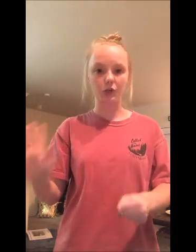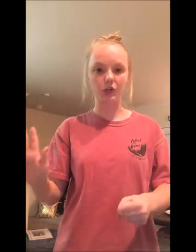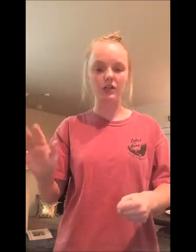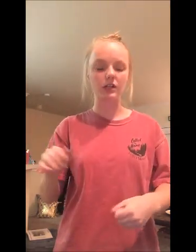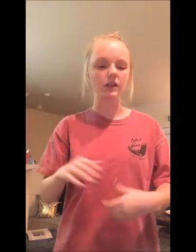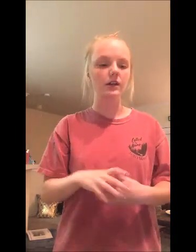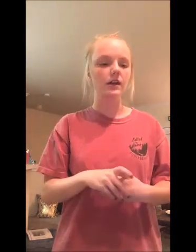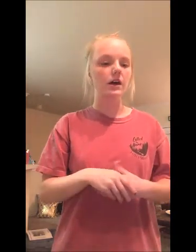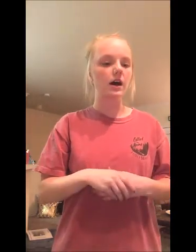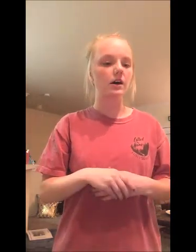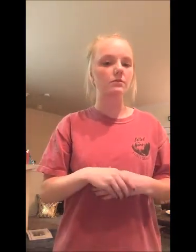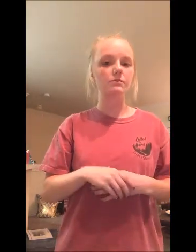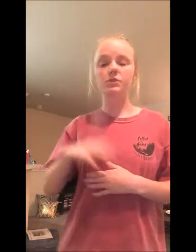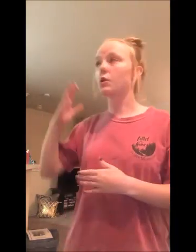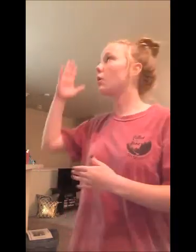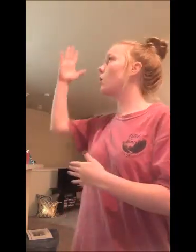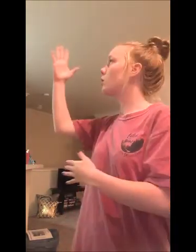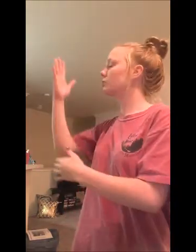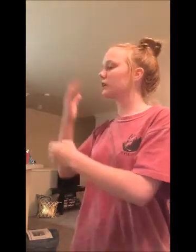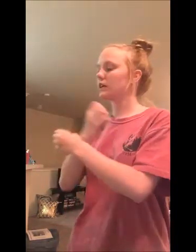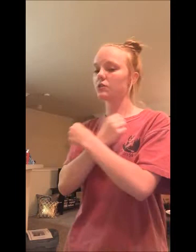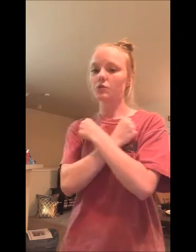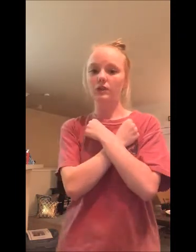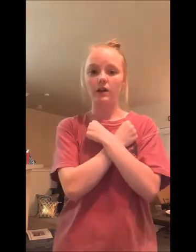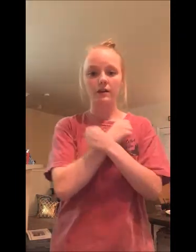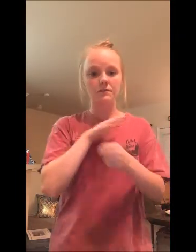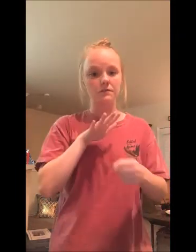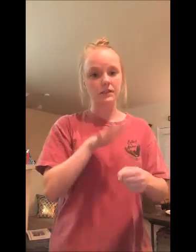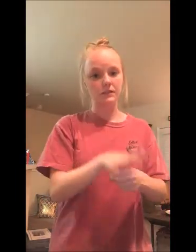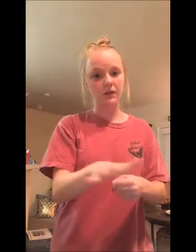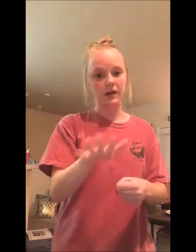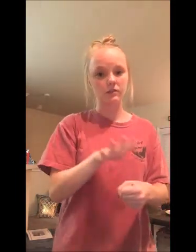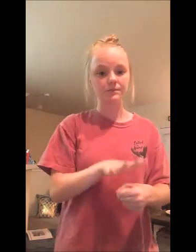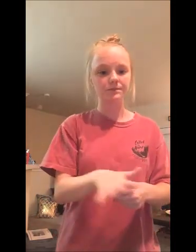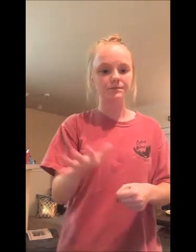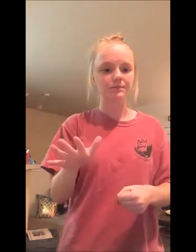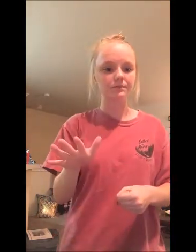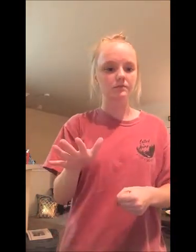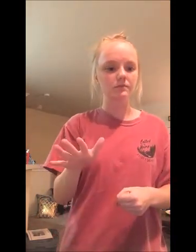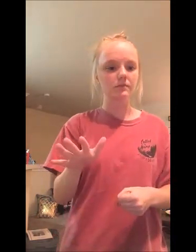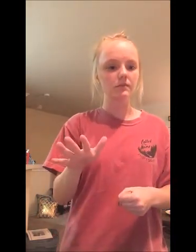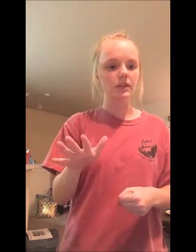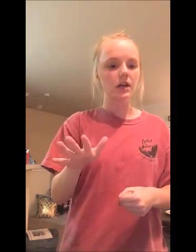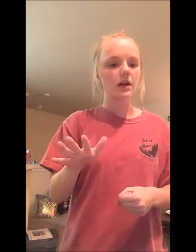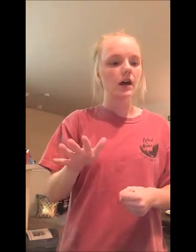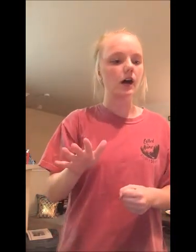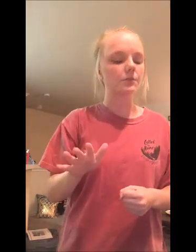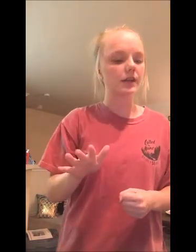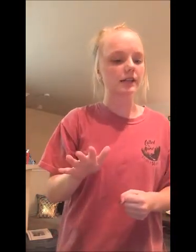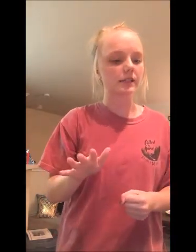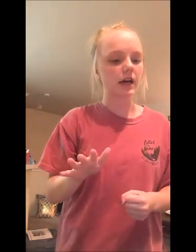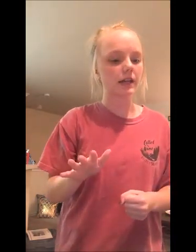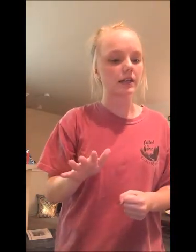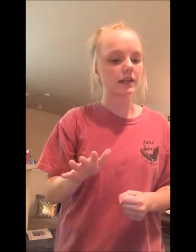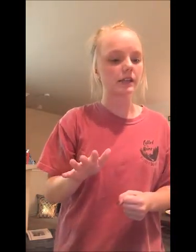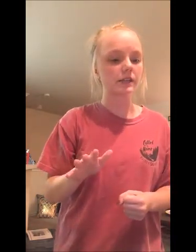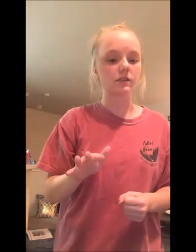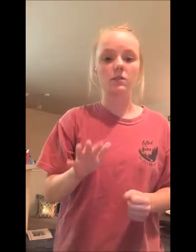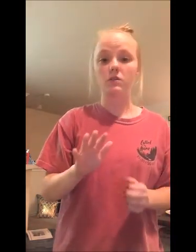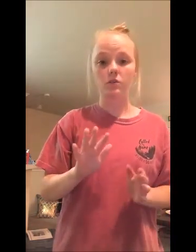good. So only your love is vital. The next line is, though